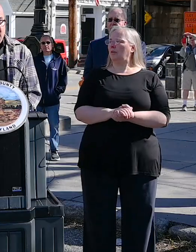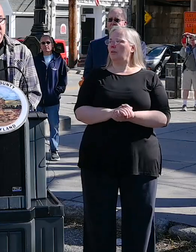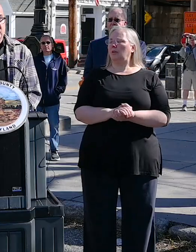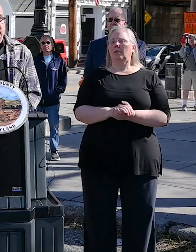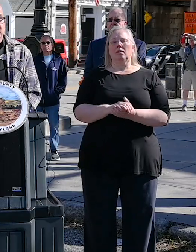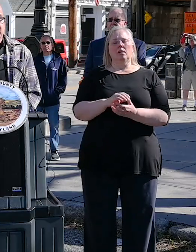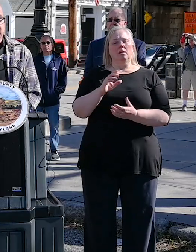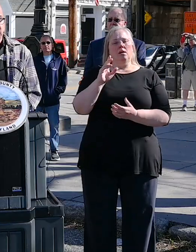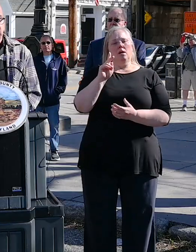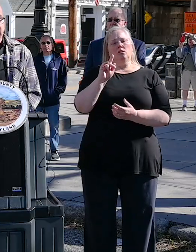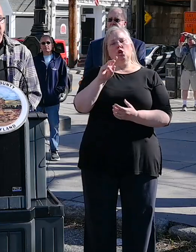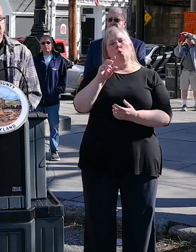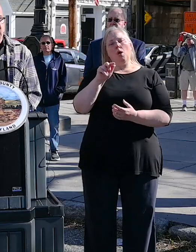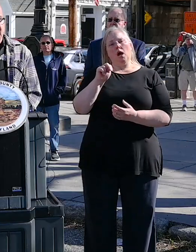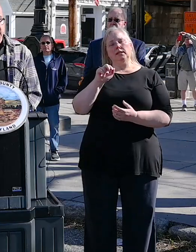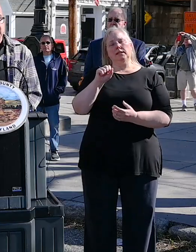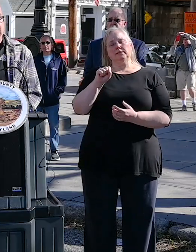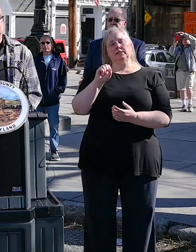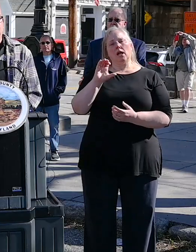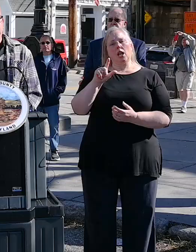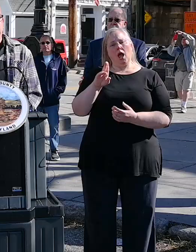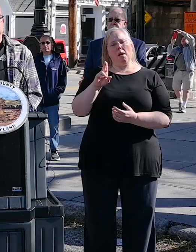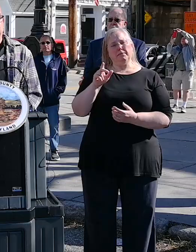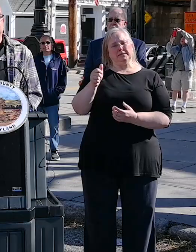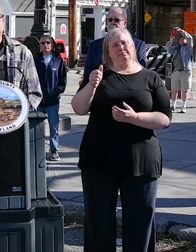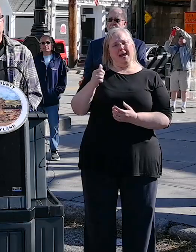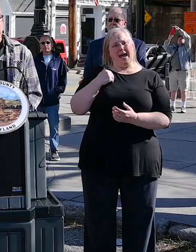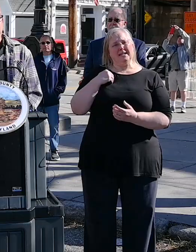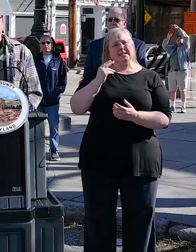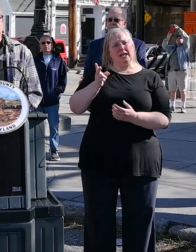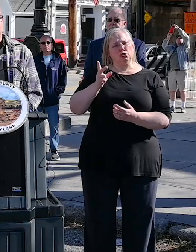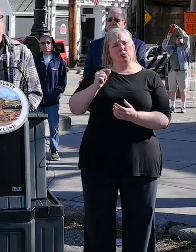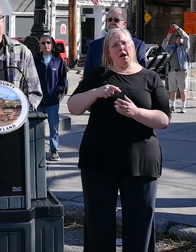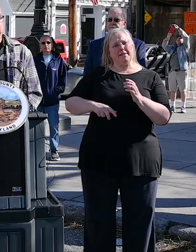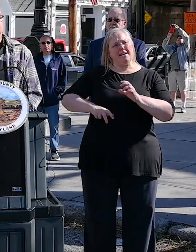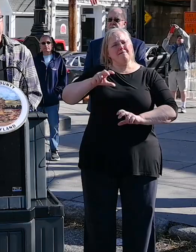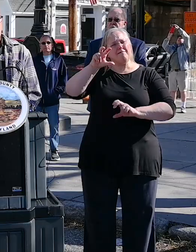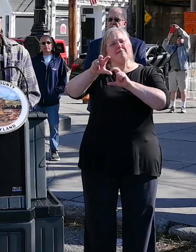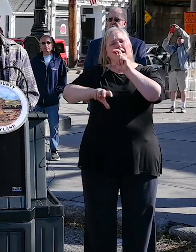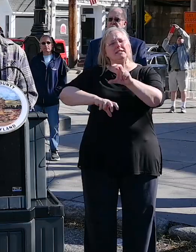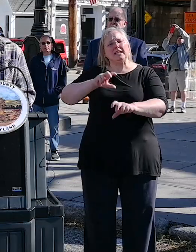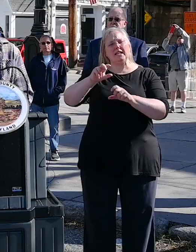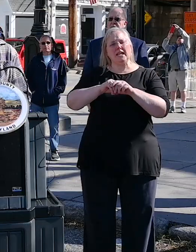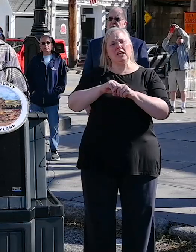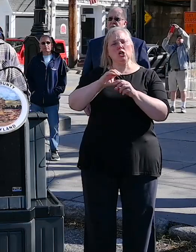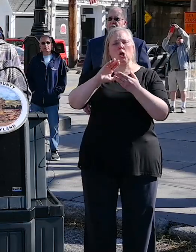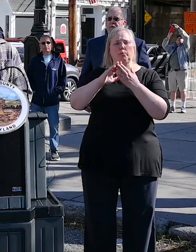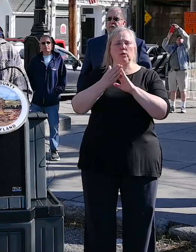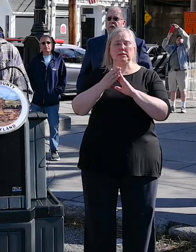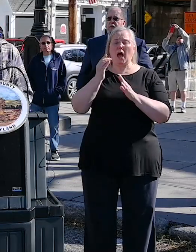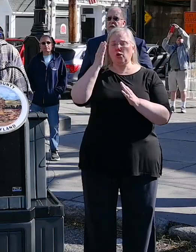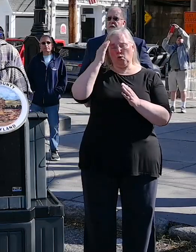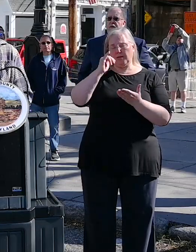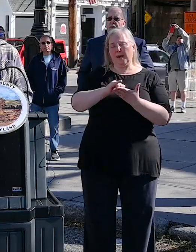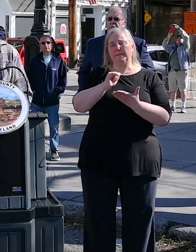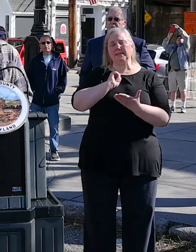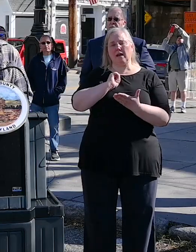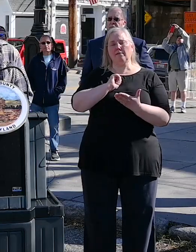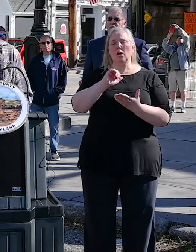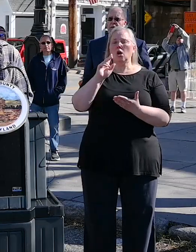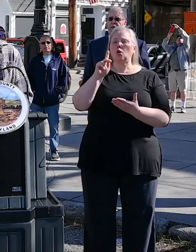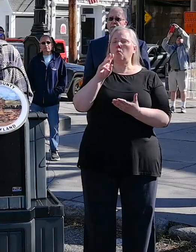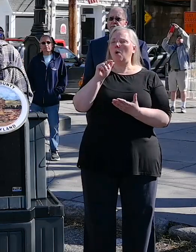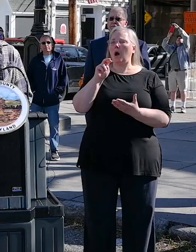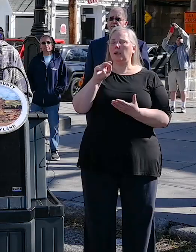the Kiwanis Club has a history of investing in communities. I know that personally. The Kiwanis Club of